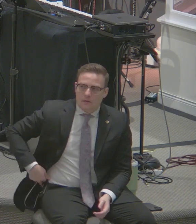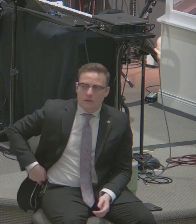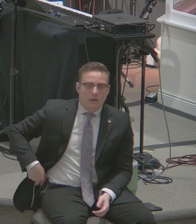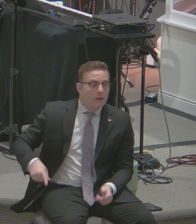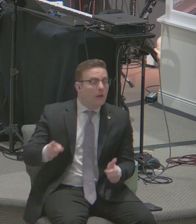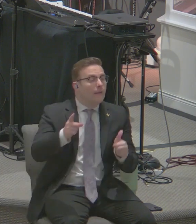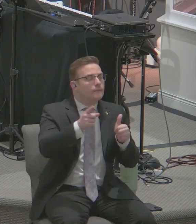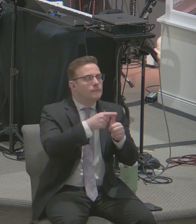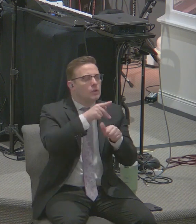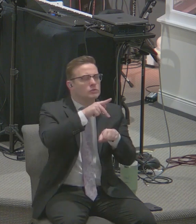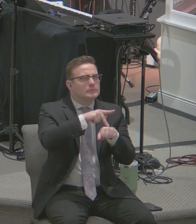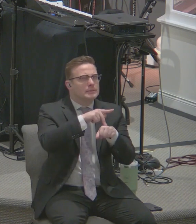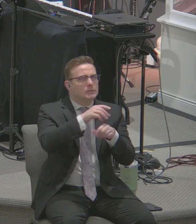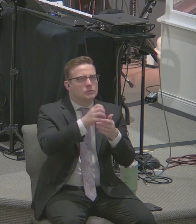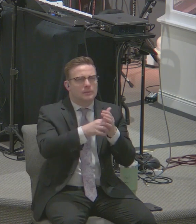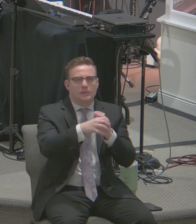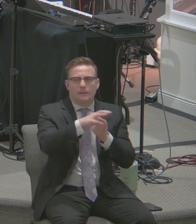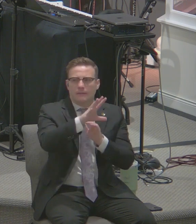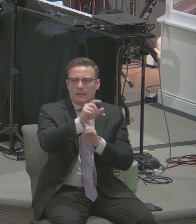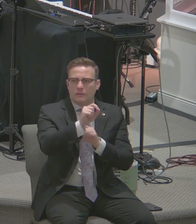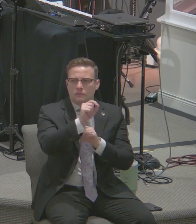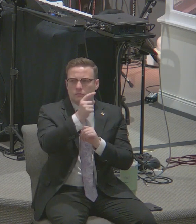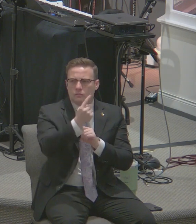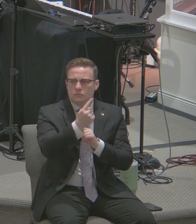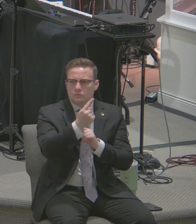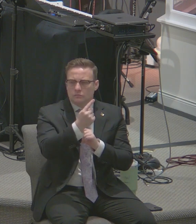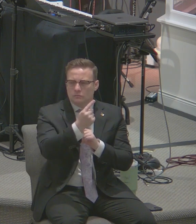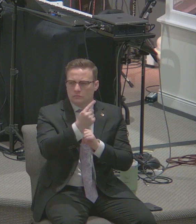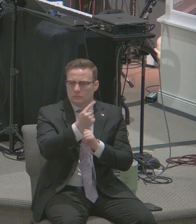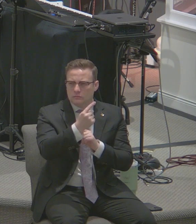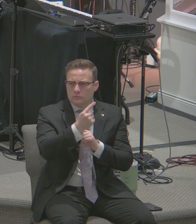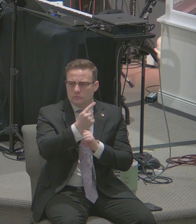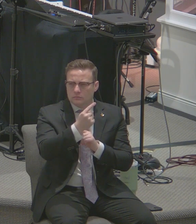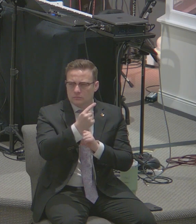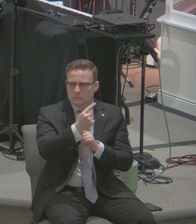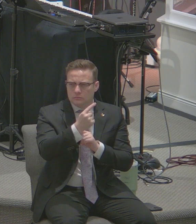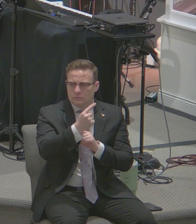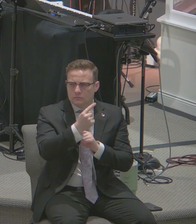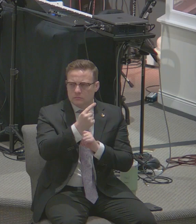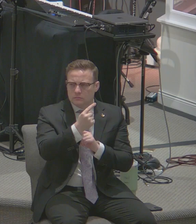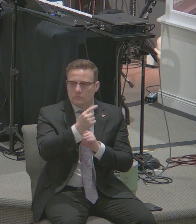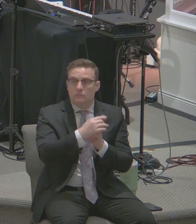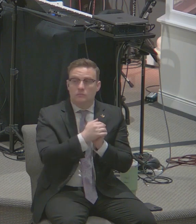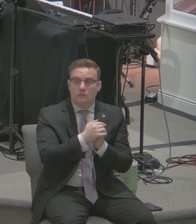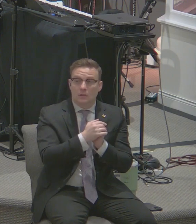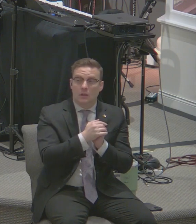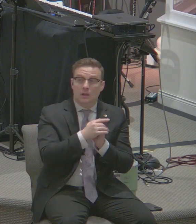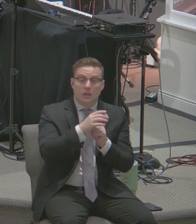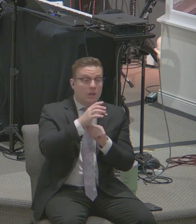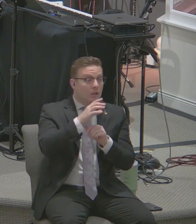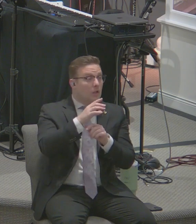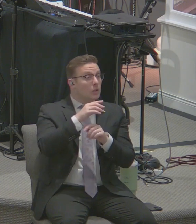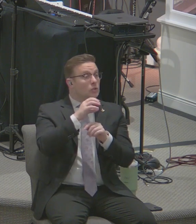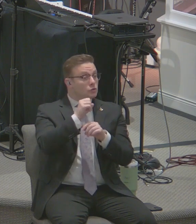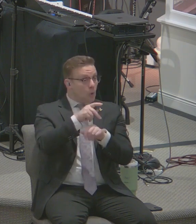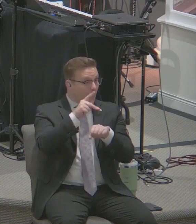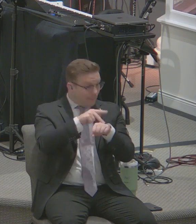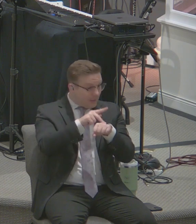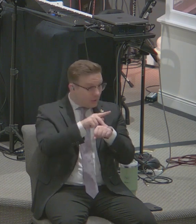First Peter 5, 1 through 5 says, so I exhort the elders among you as a fellow elder. So Peter was a